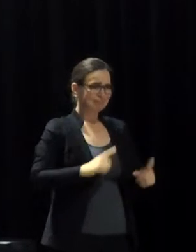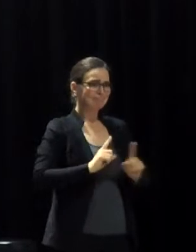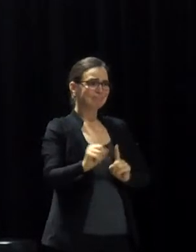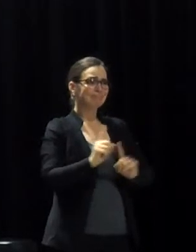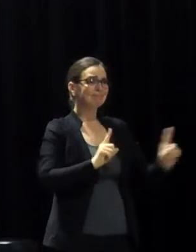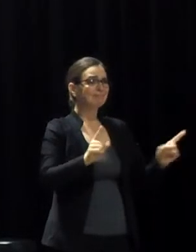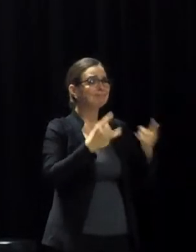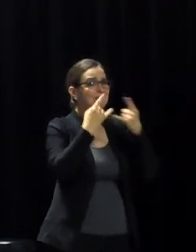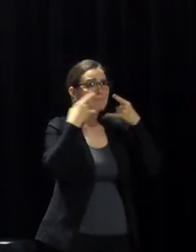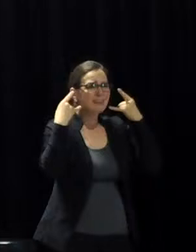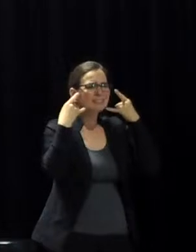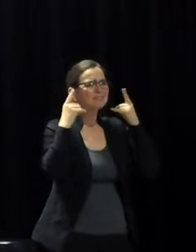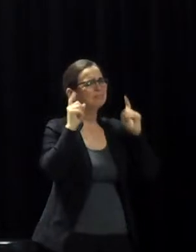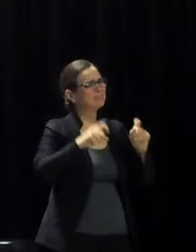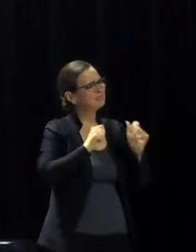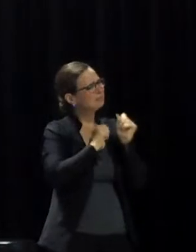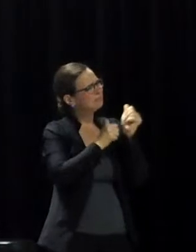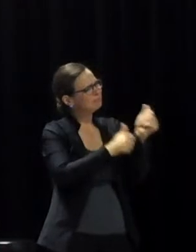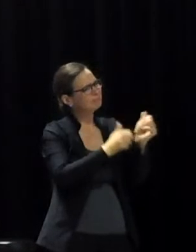into today's data in a second.